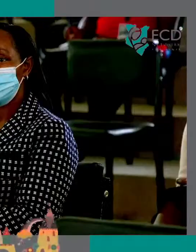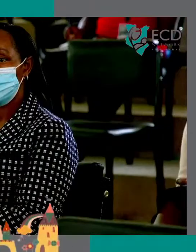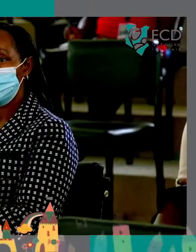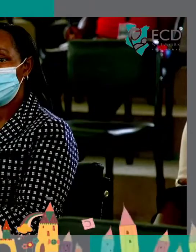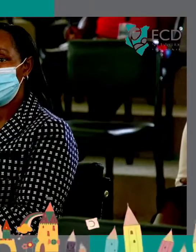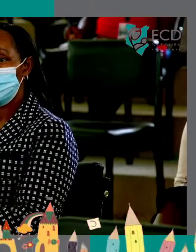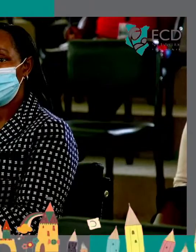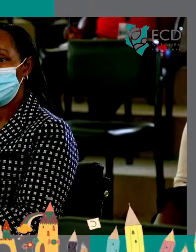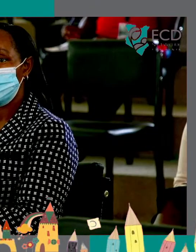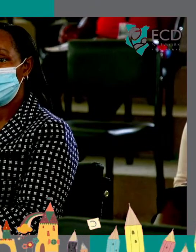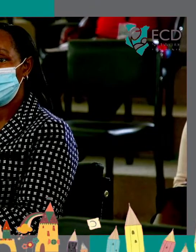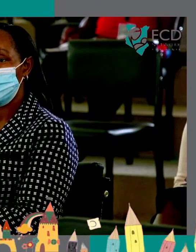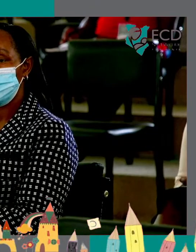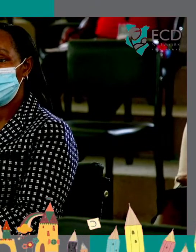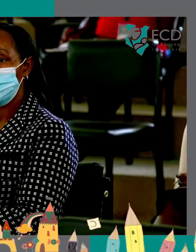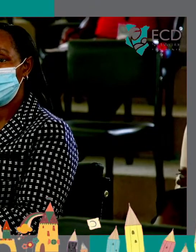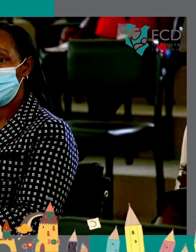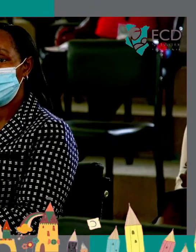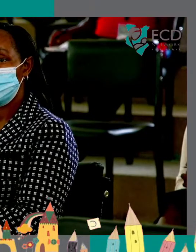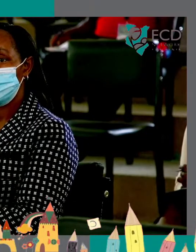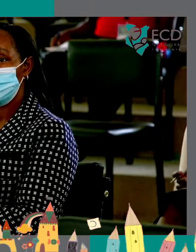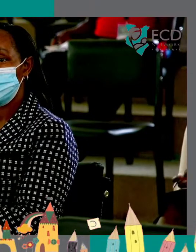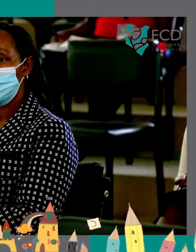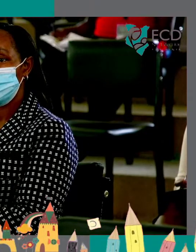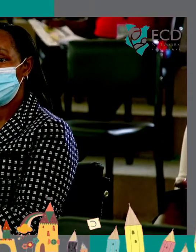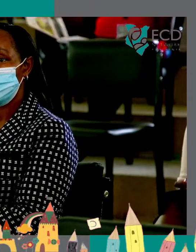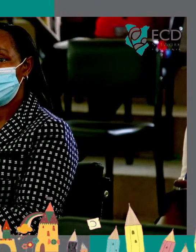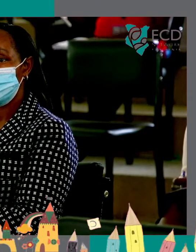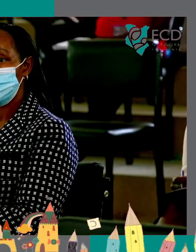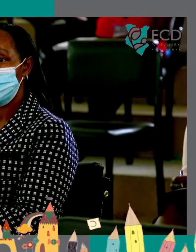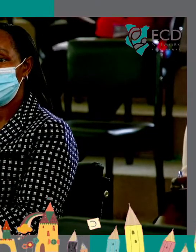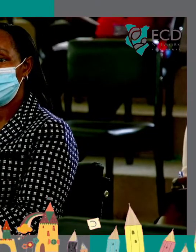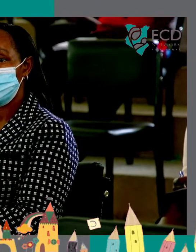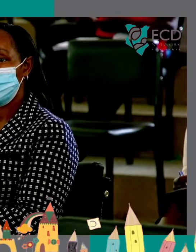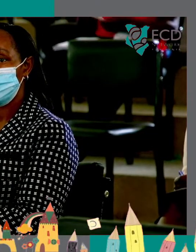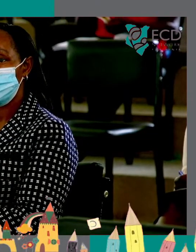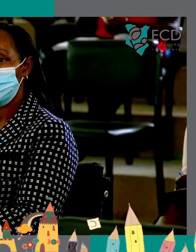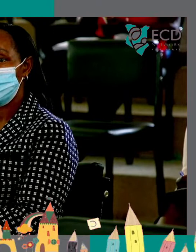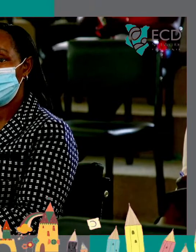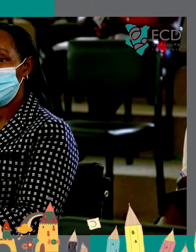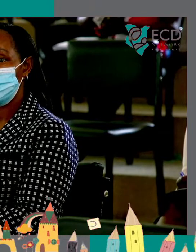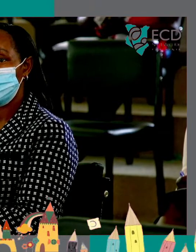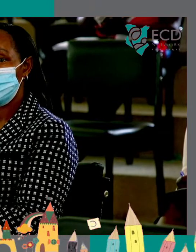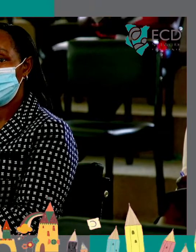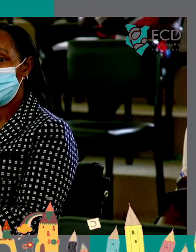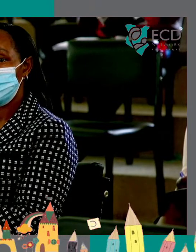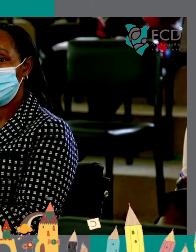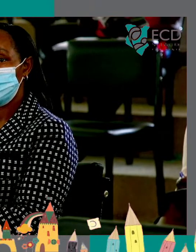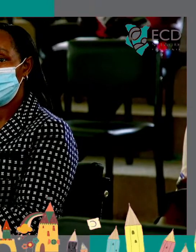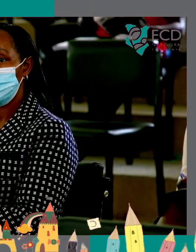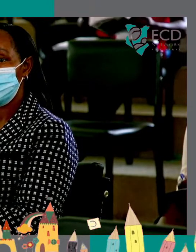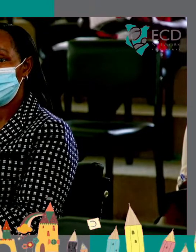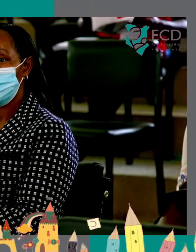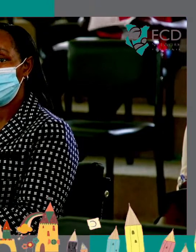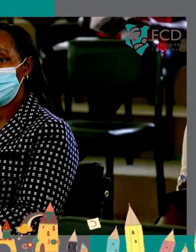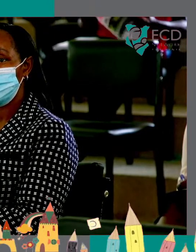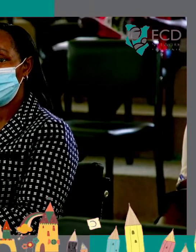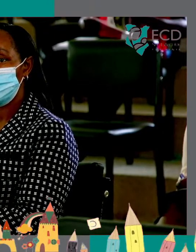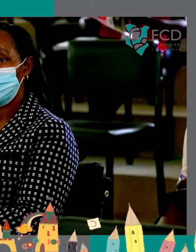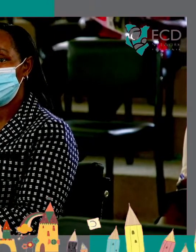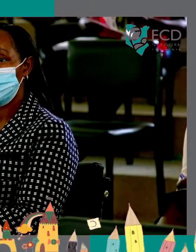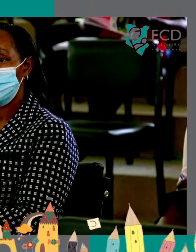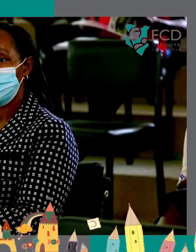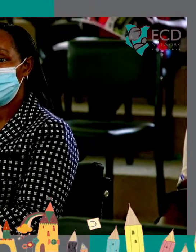look at performance trends of key tract indicators during this period and lessons learned.